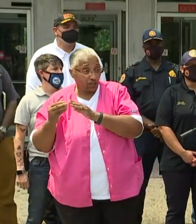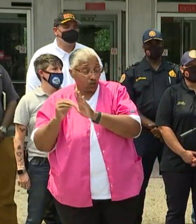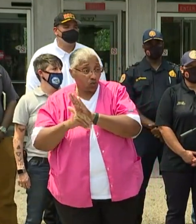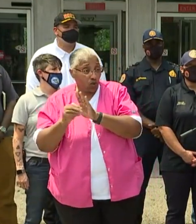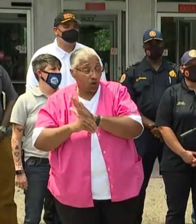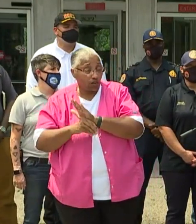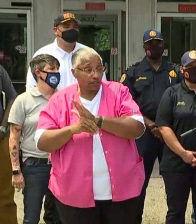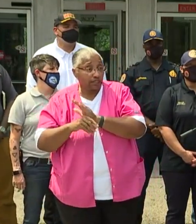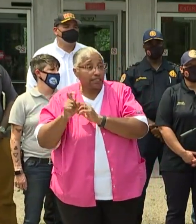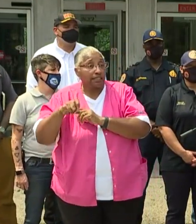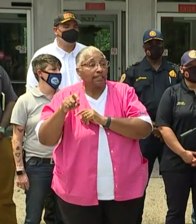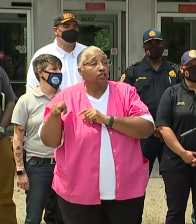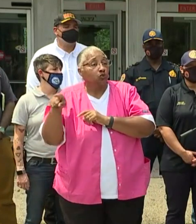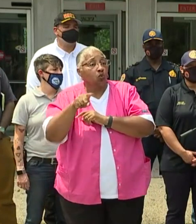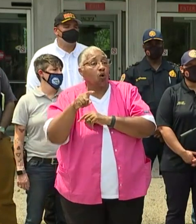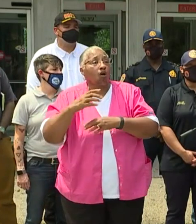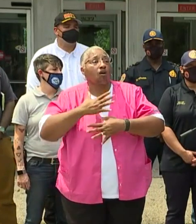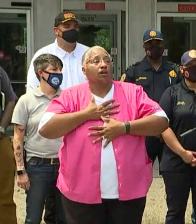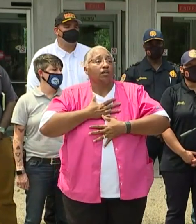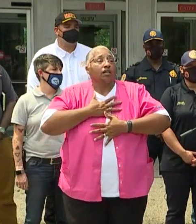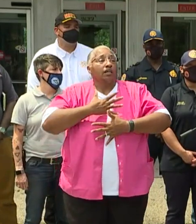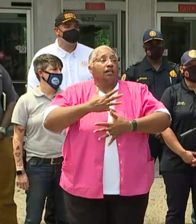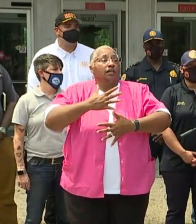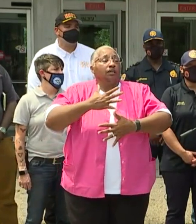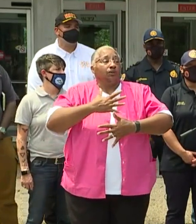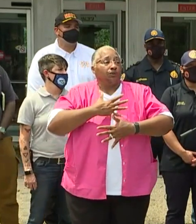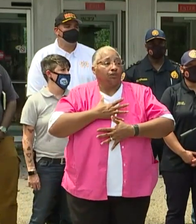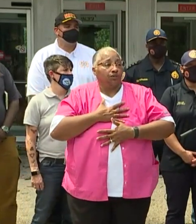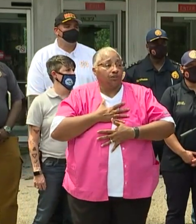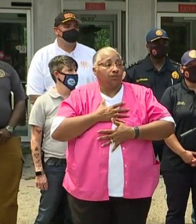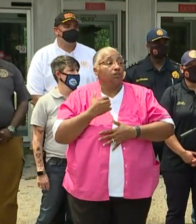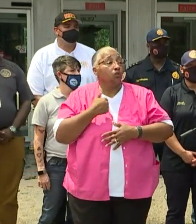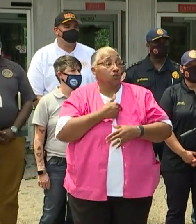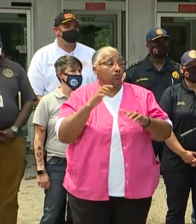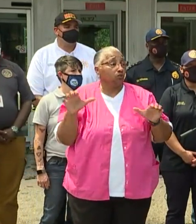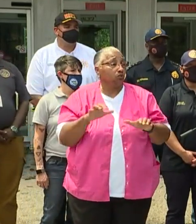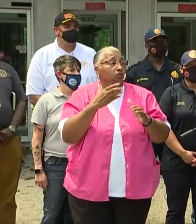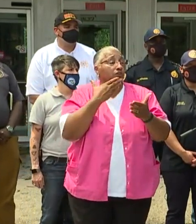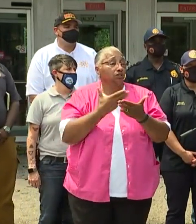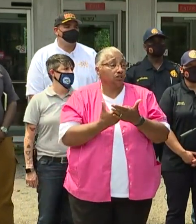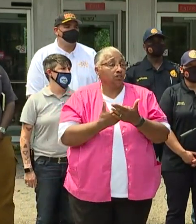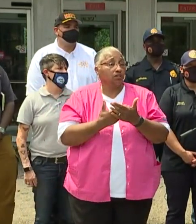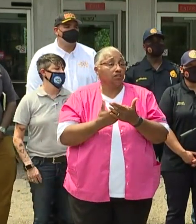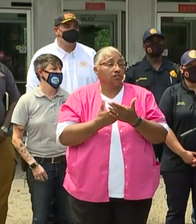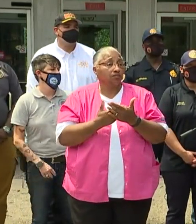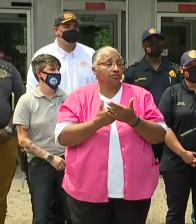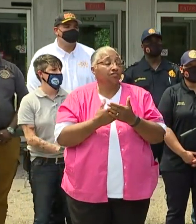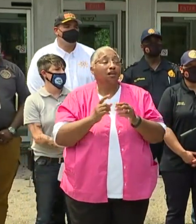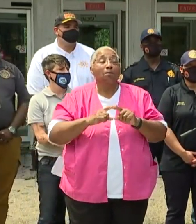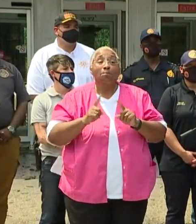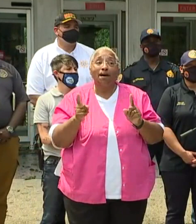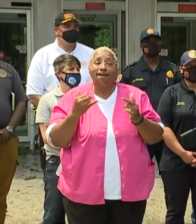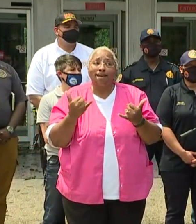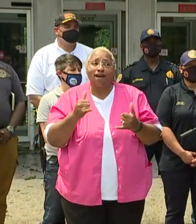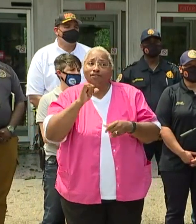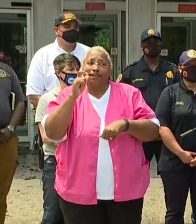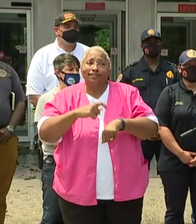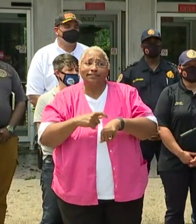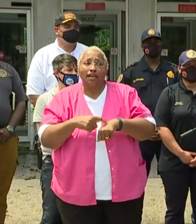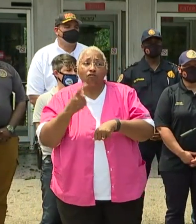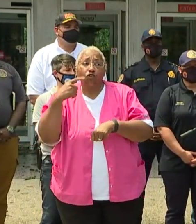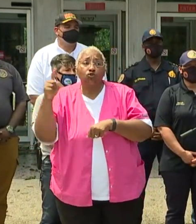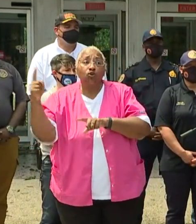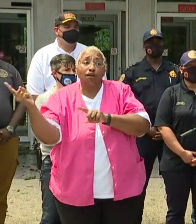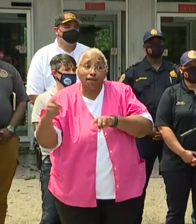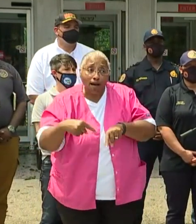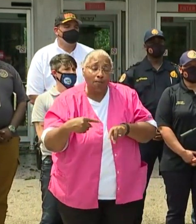breath. We're doing good here. We're doing well, okay, under the circumstances, but it's not the time to return.